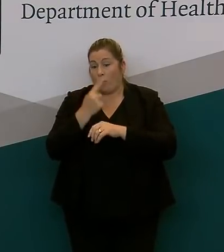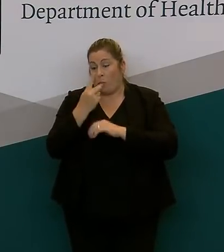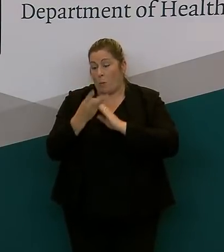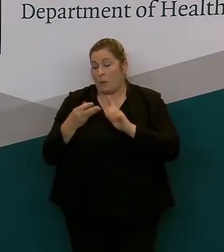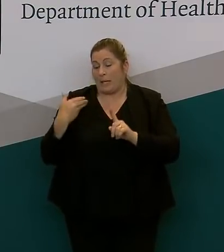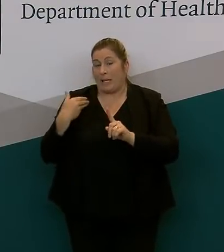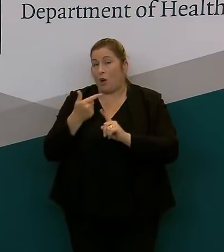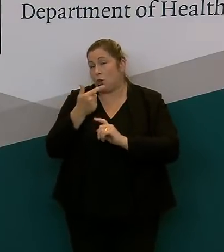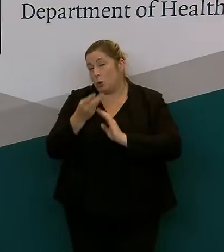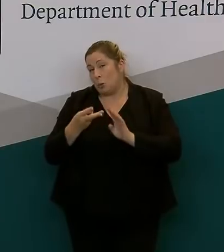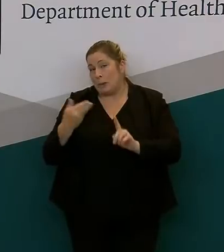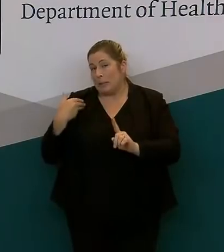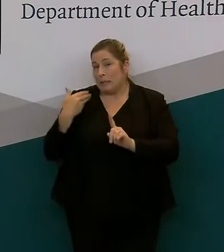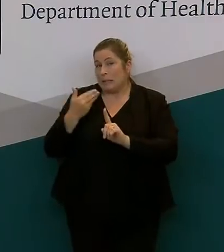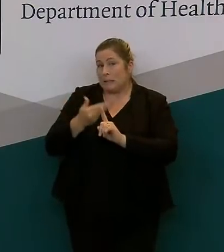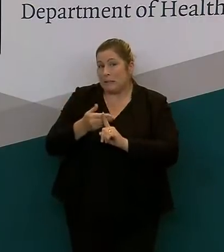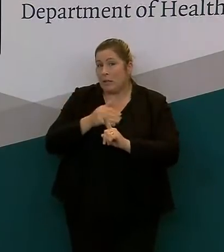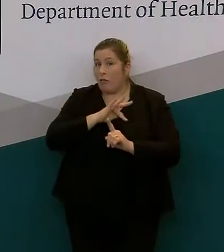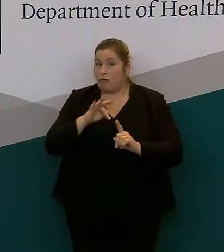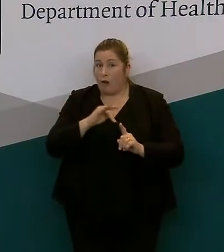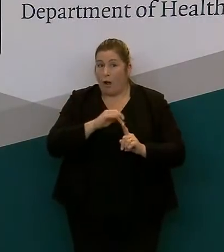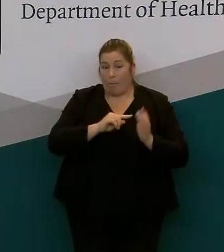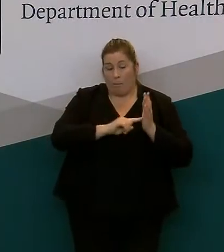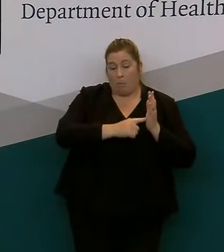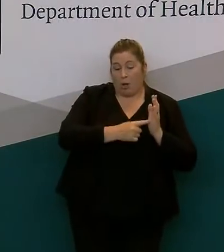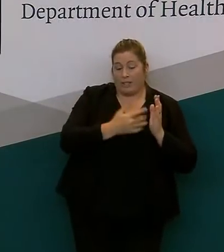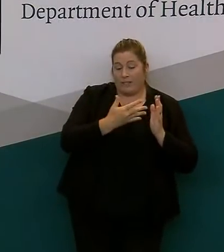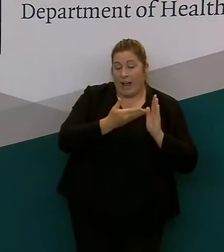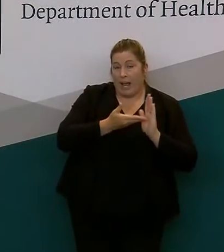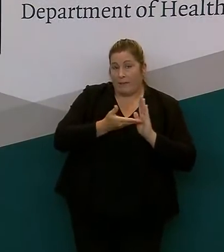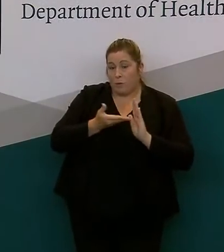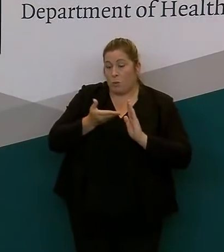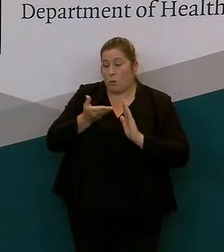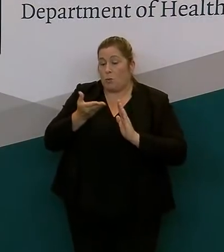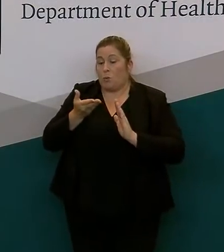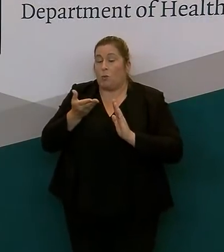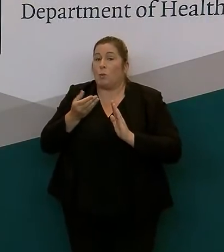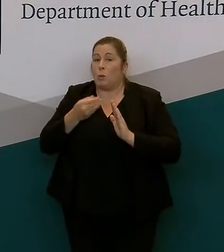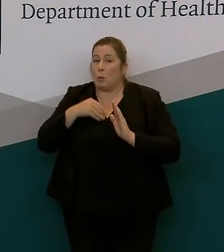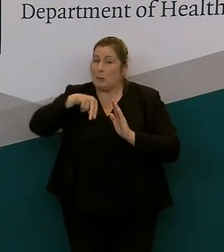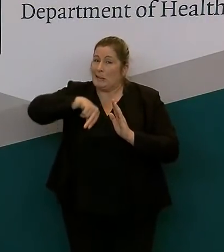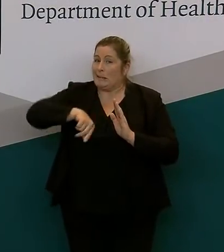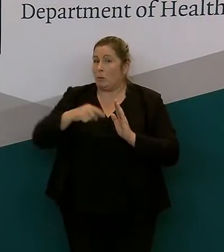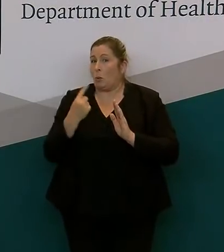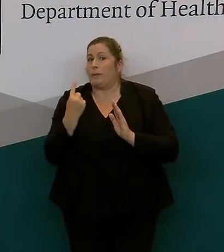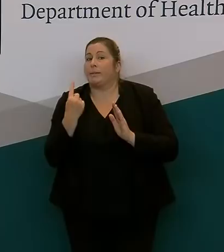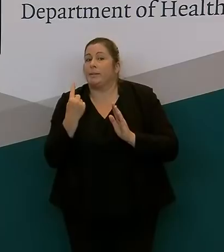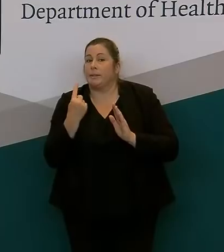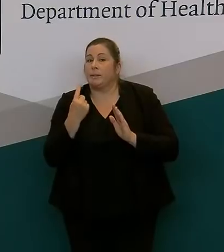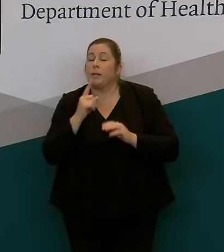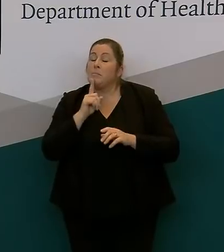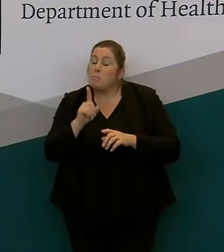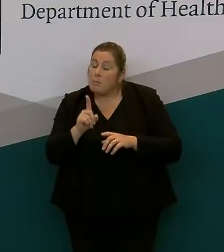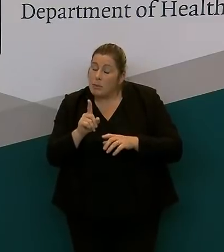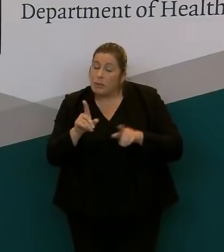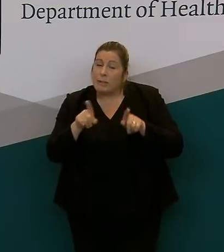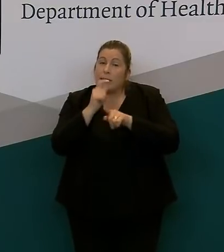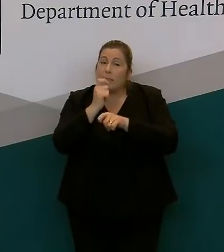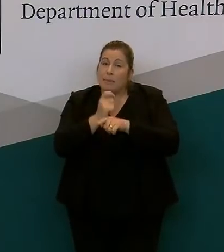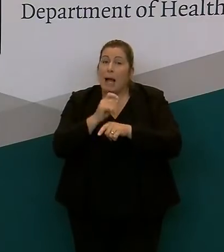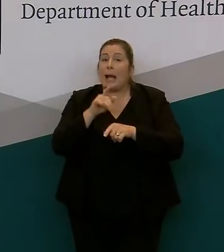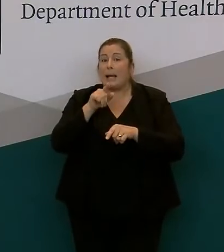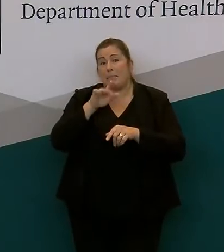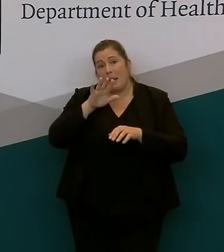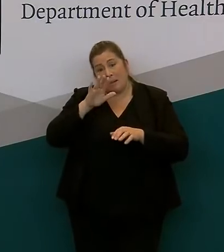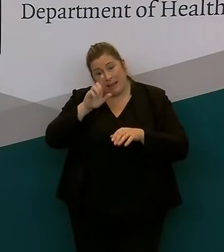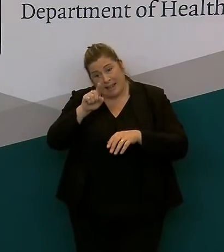2 weeks, from a low of around 0.5 to a high, which could be close to one. But it's equally likely that that will settle